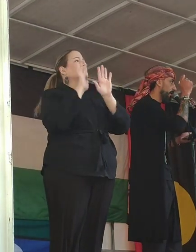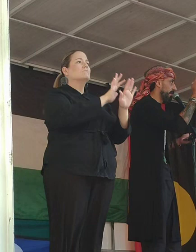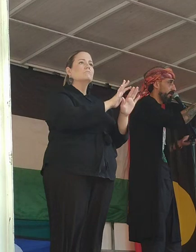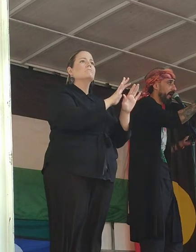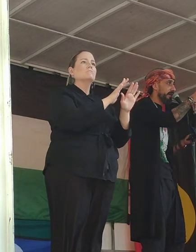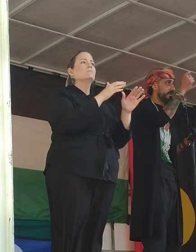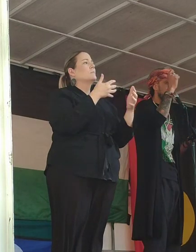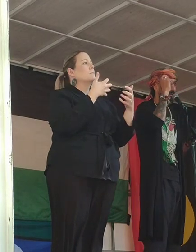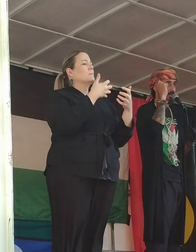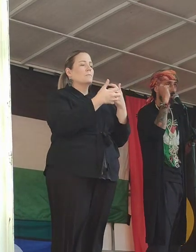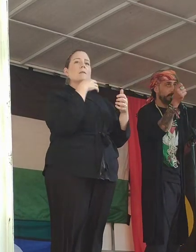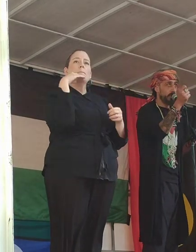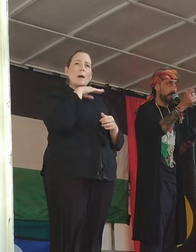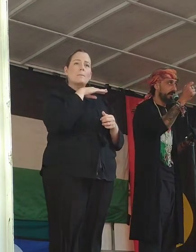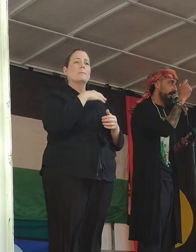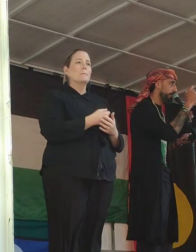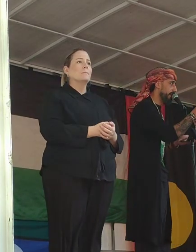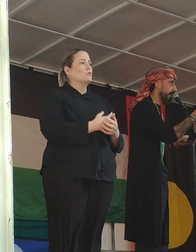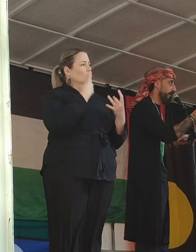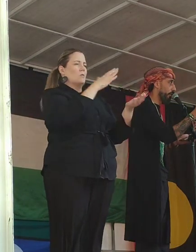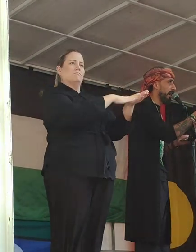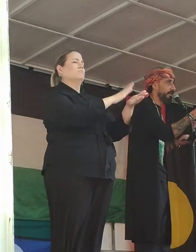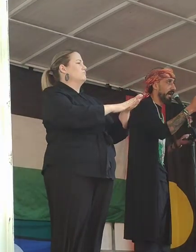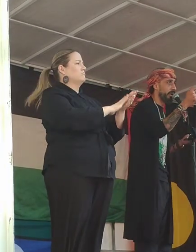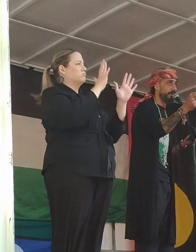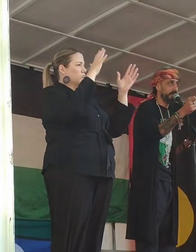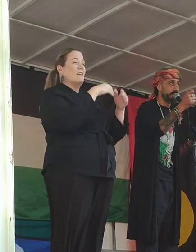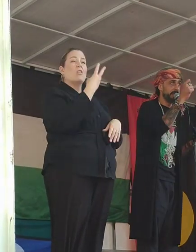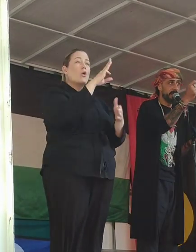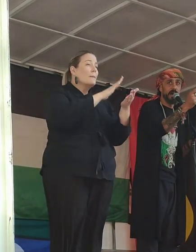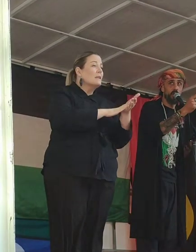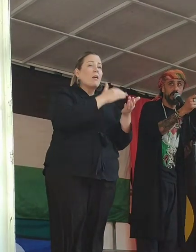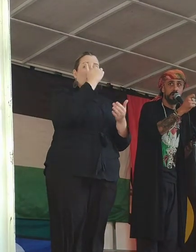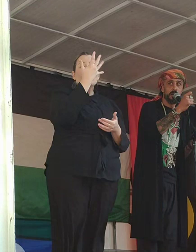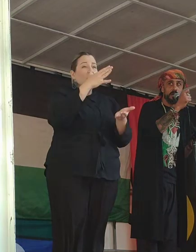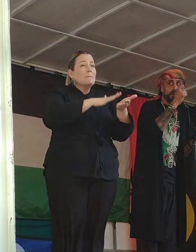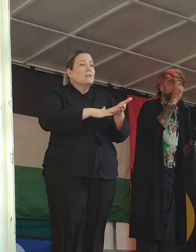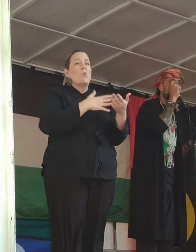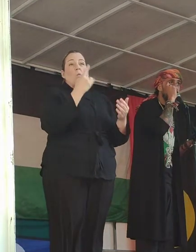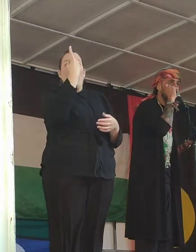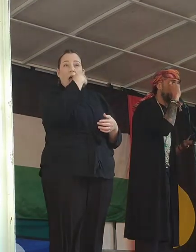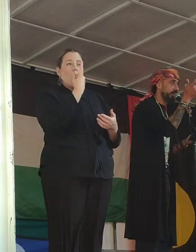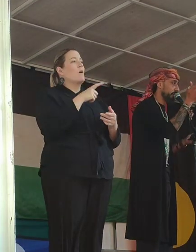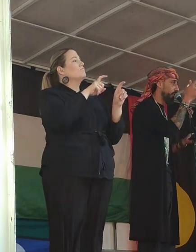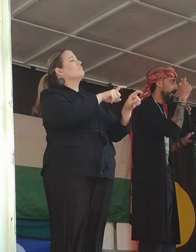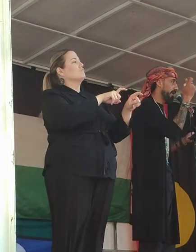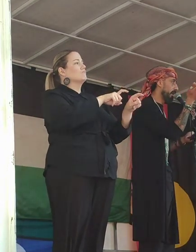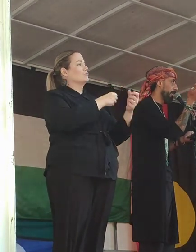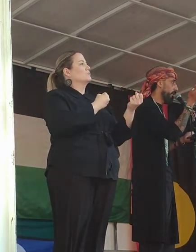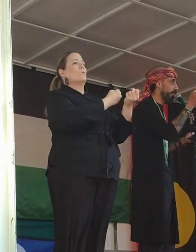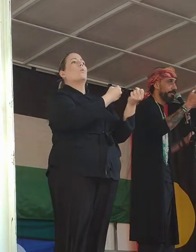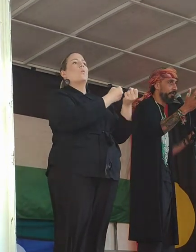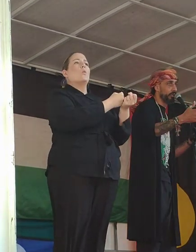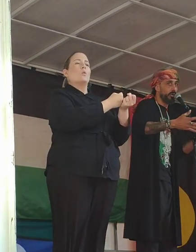face. Give them hugs. Tell them well done. Be there for half an hour, 15 minutes, an hour. They need